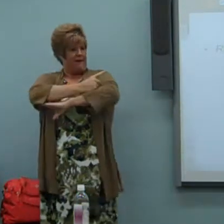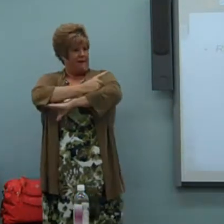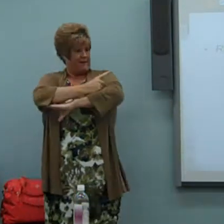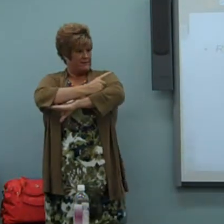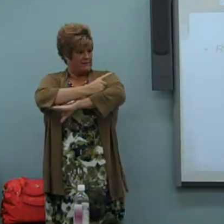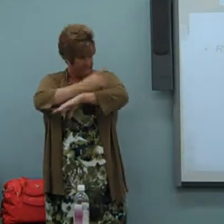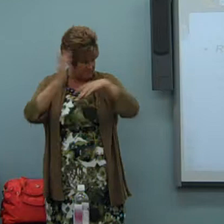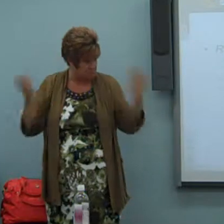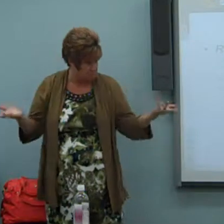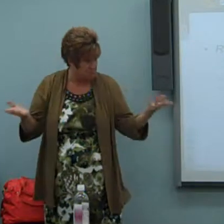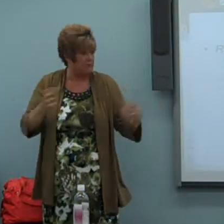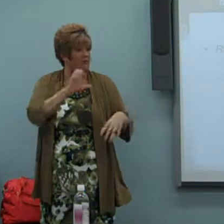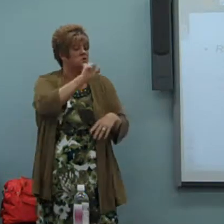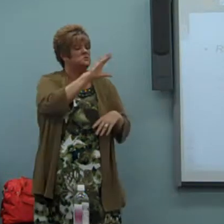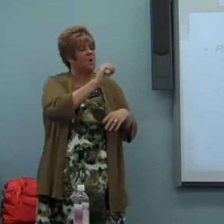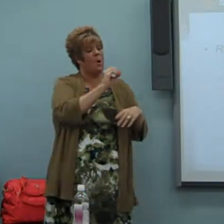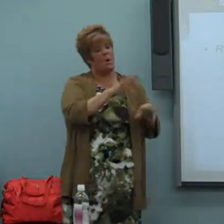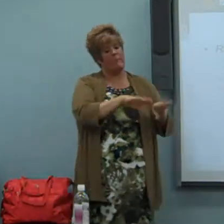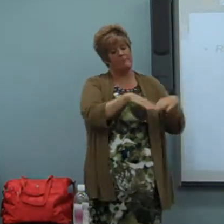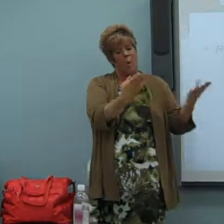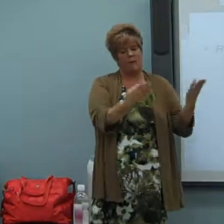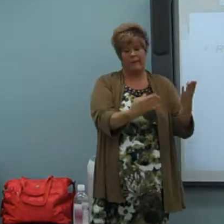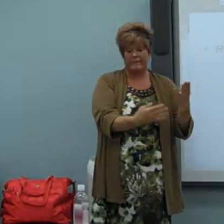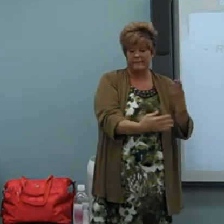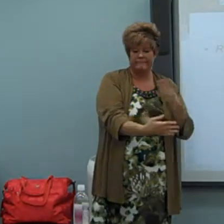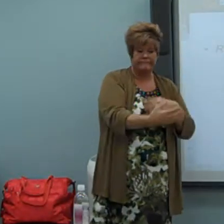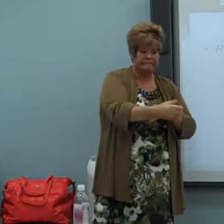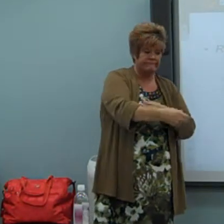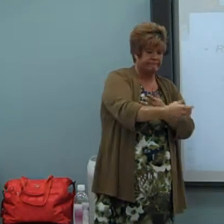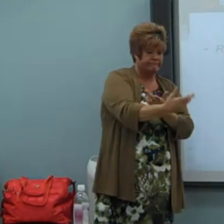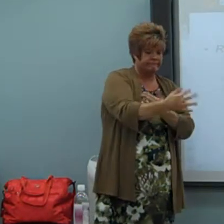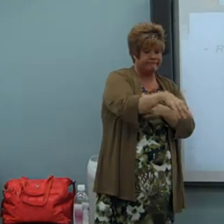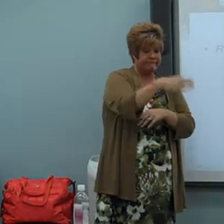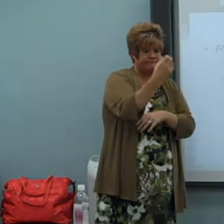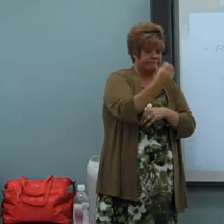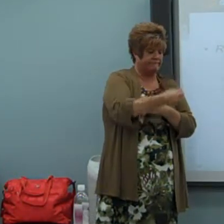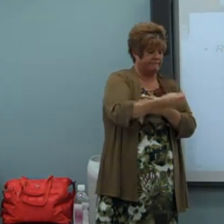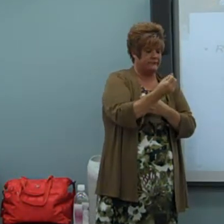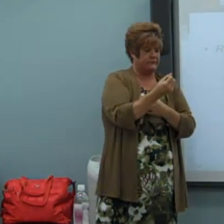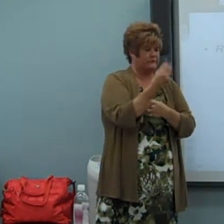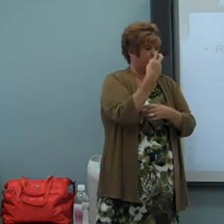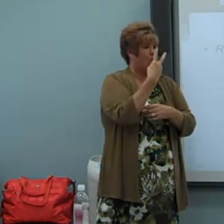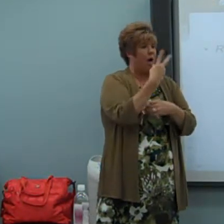we could average, a day, open up at, let's say,